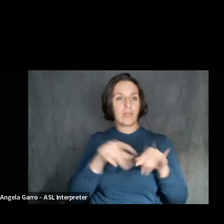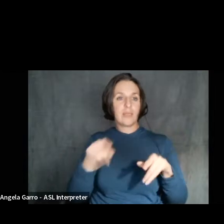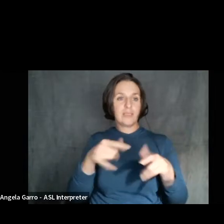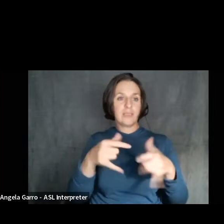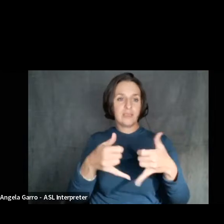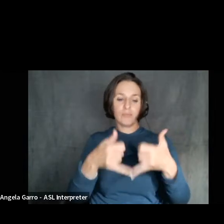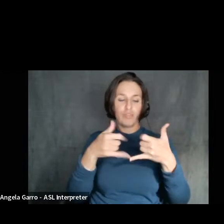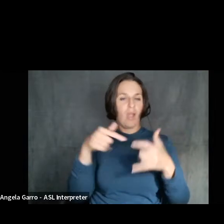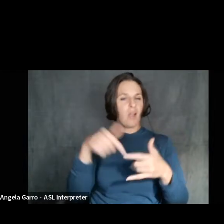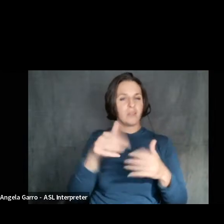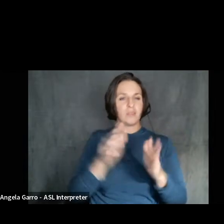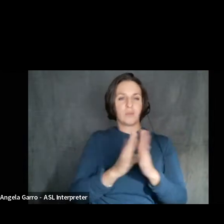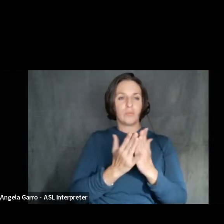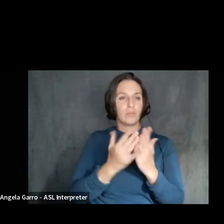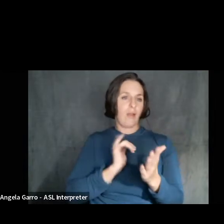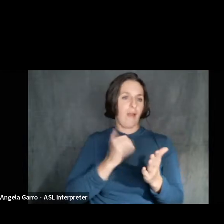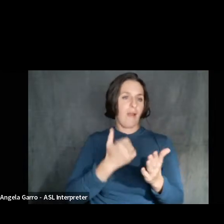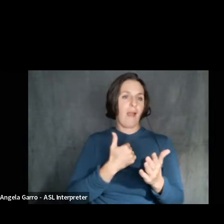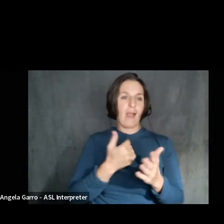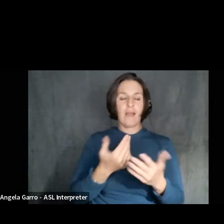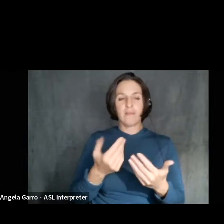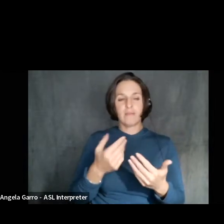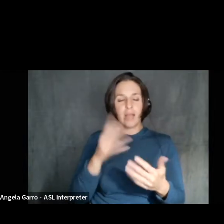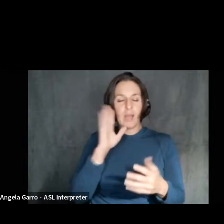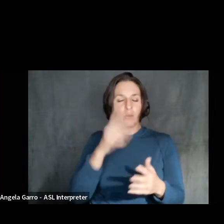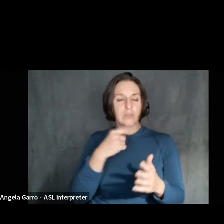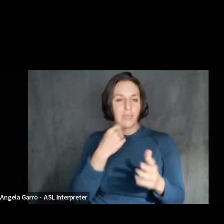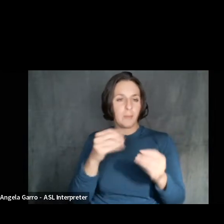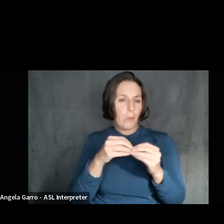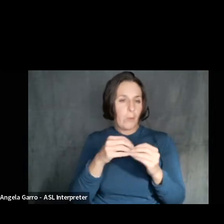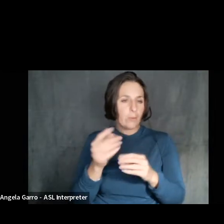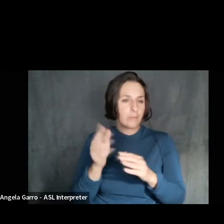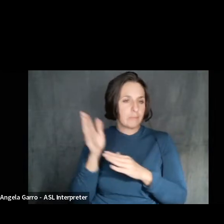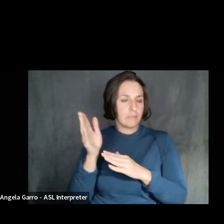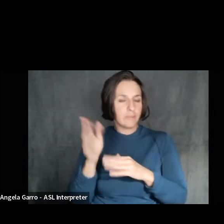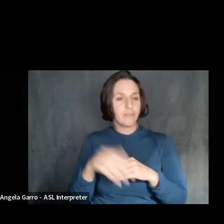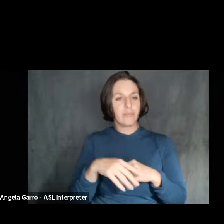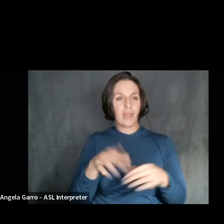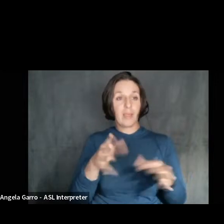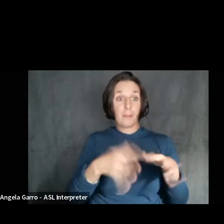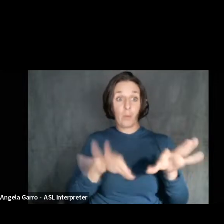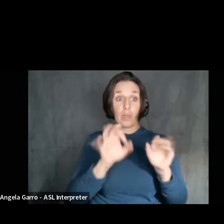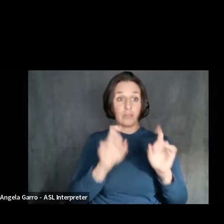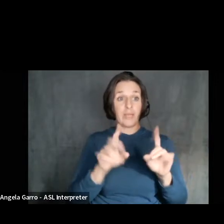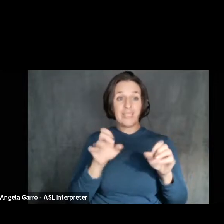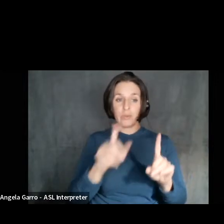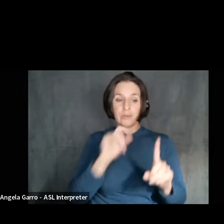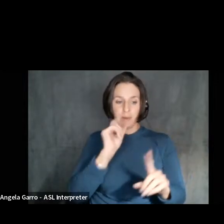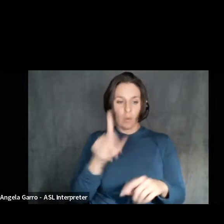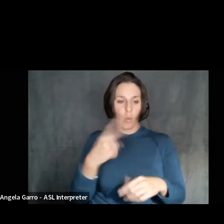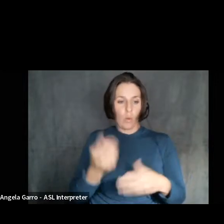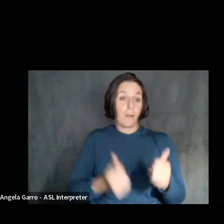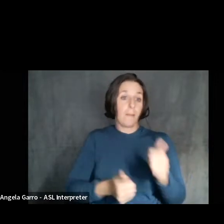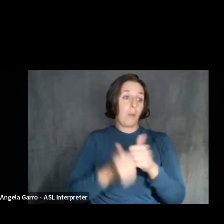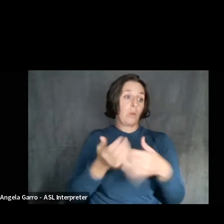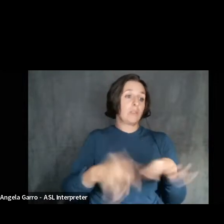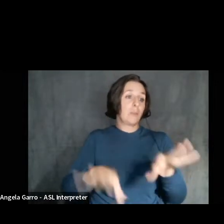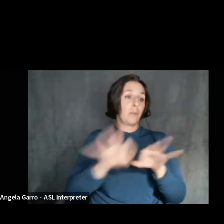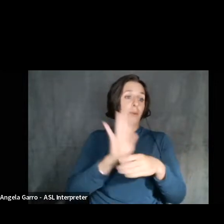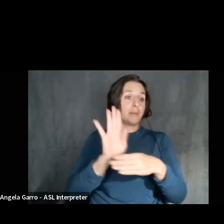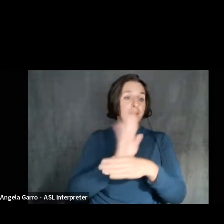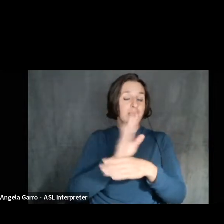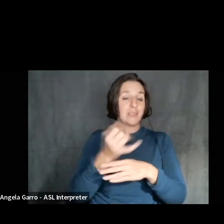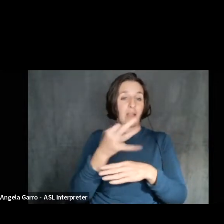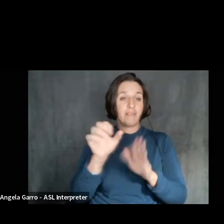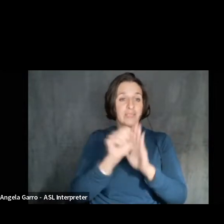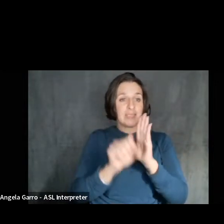have, and I'll tell you about it in a little bit, but let me read about the importance of education. Education is not only the most important business of a